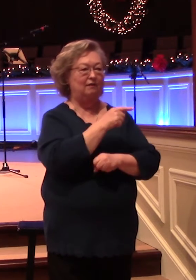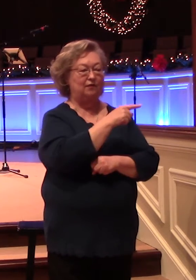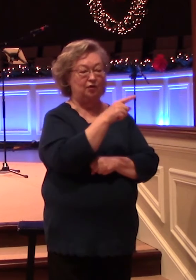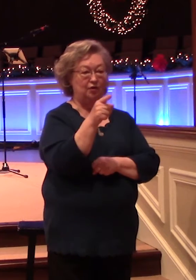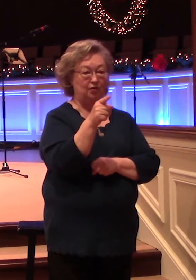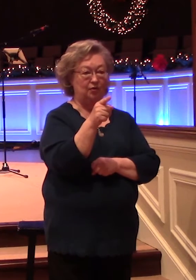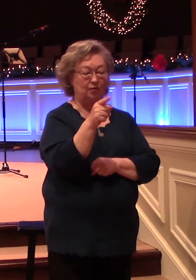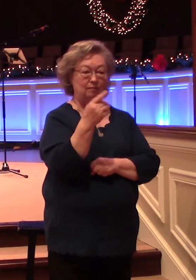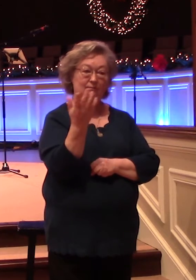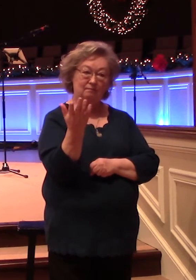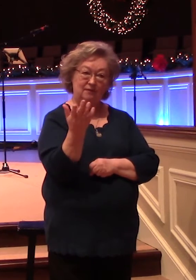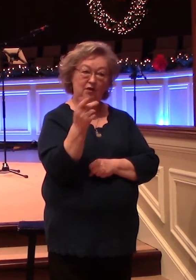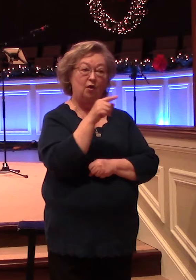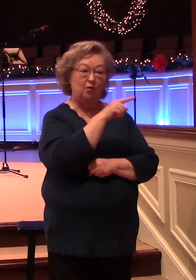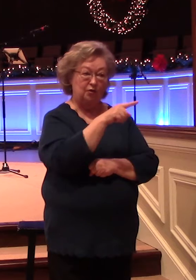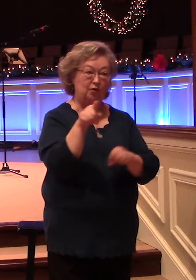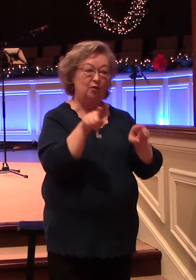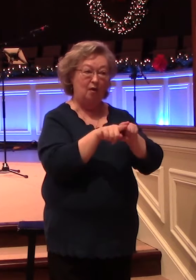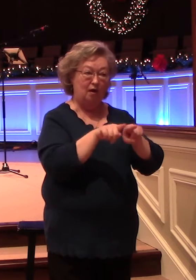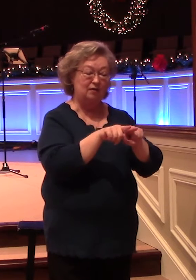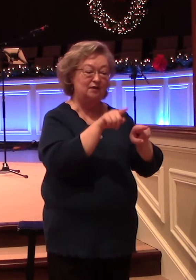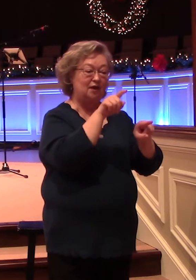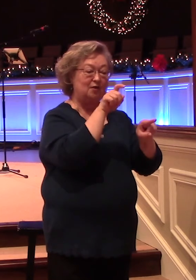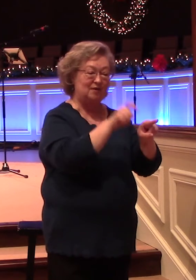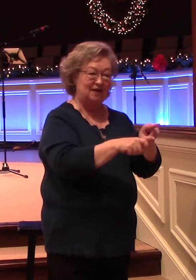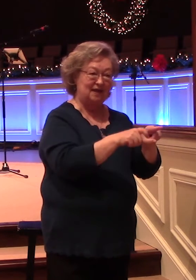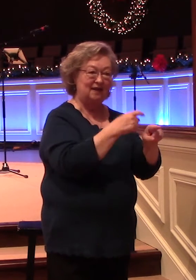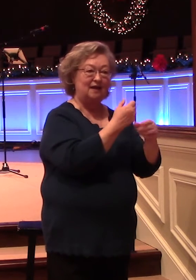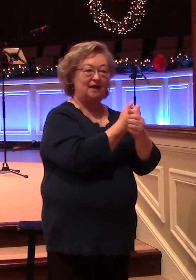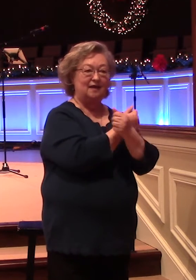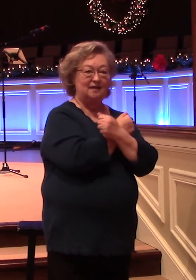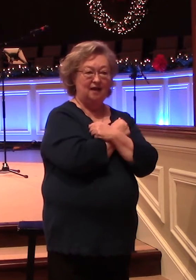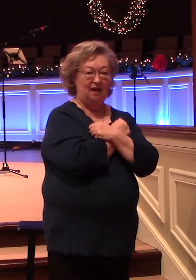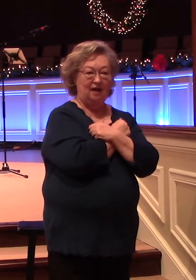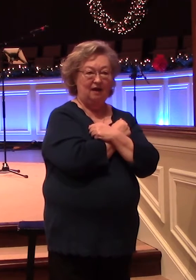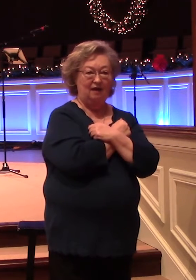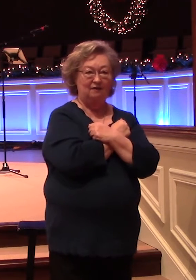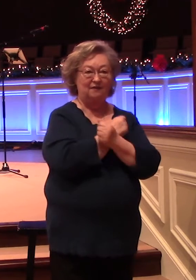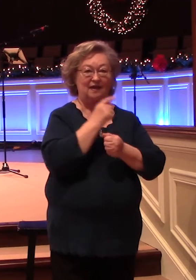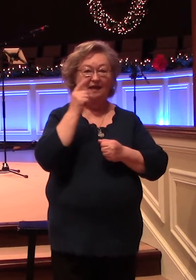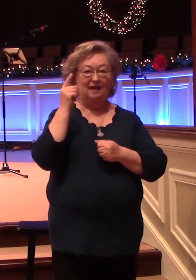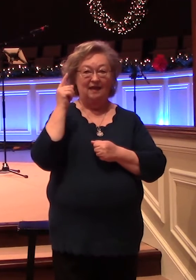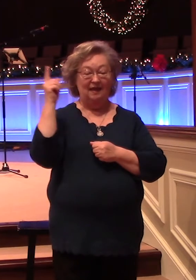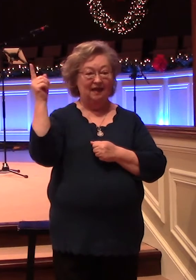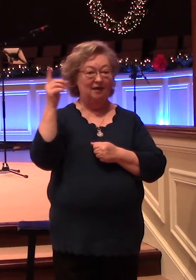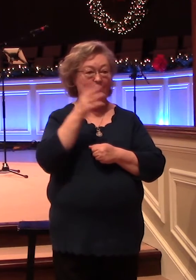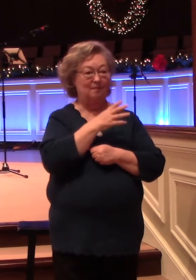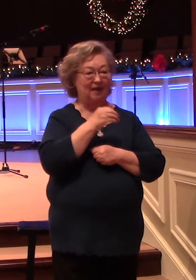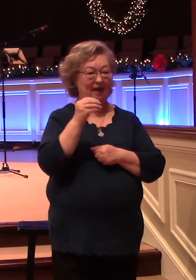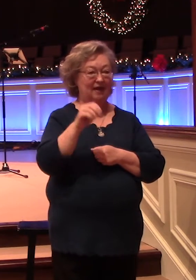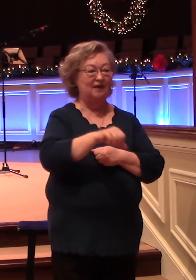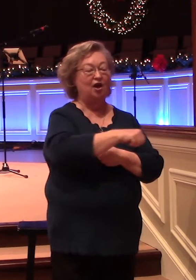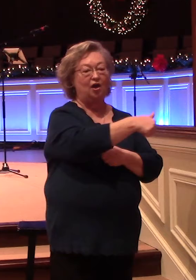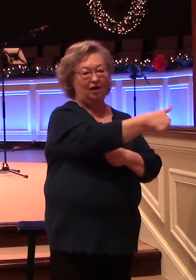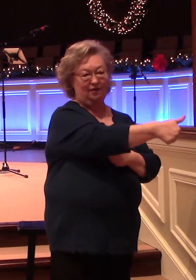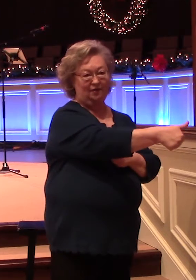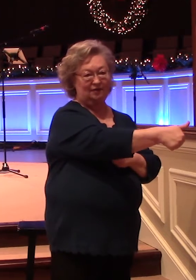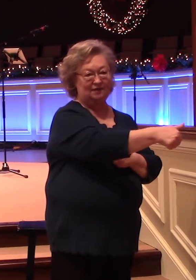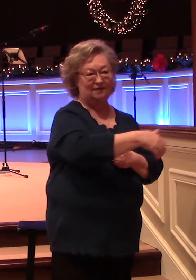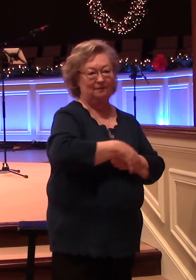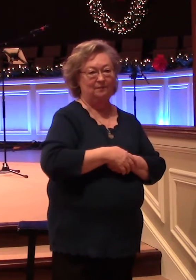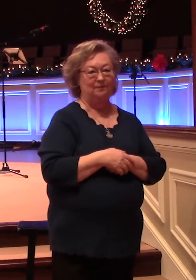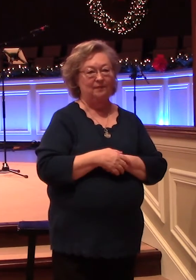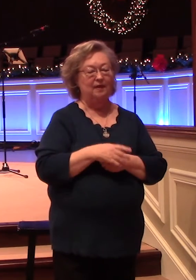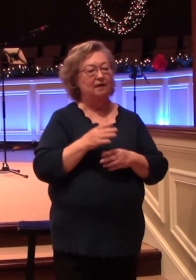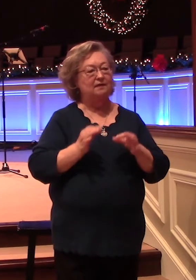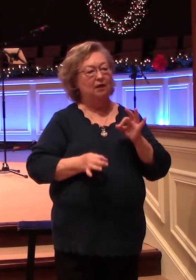what? Love him back. See, I'd like that deal. That would make sense to me. God loved me so much, I'm going to love